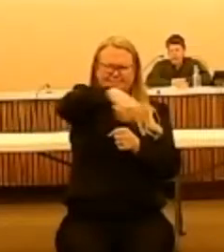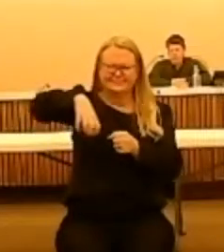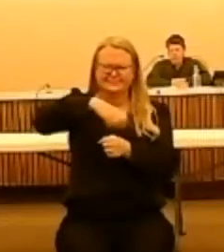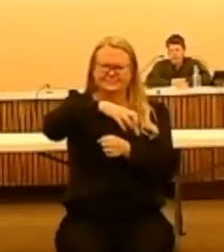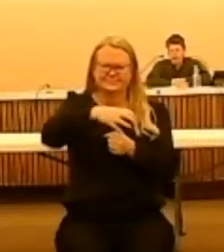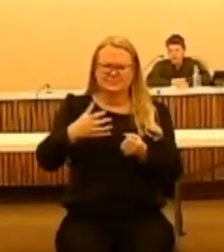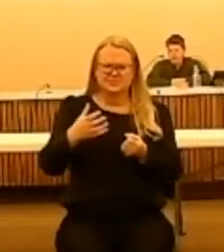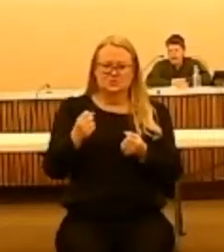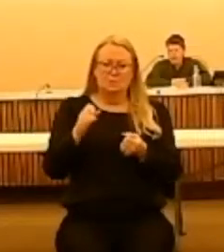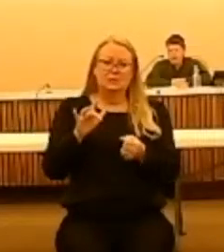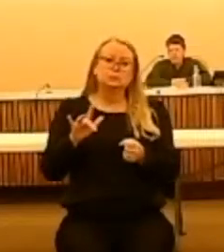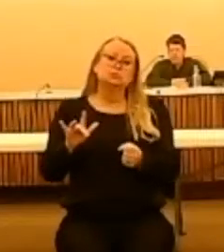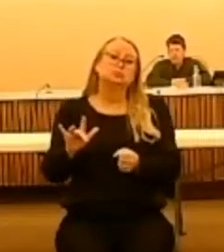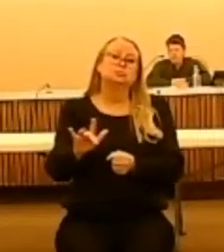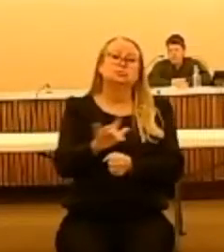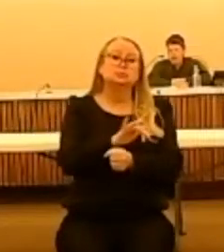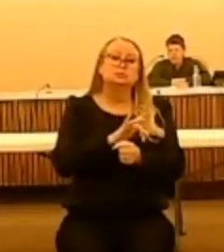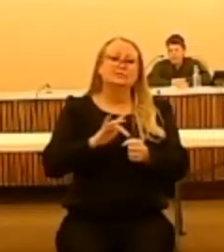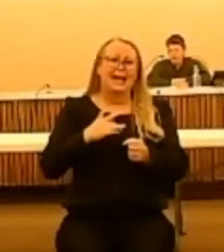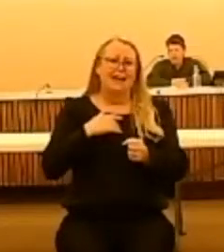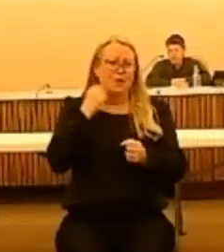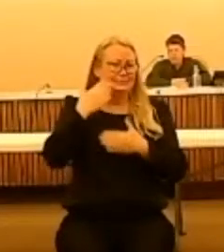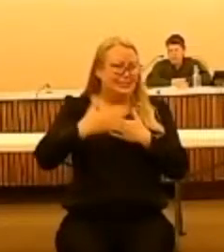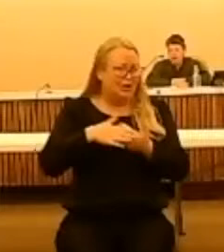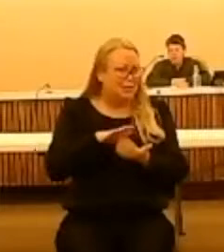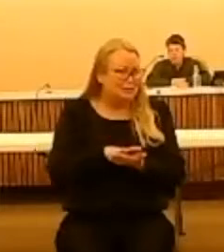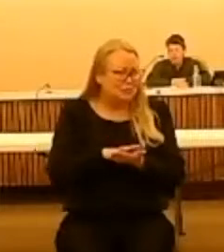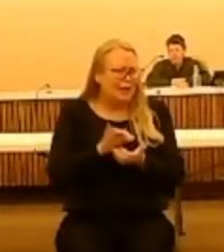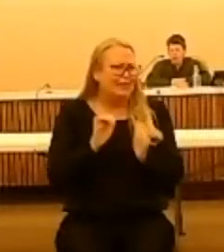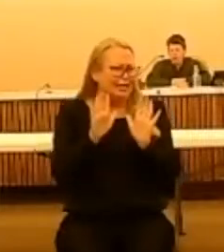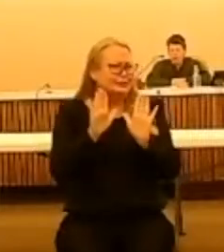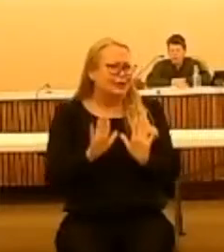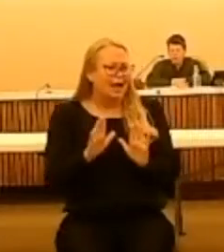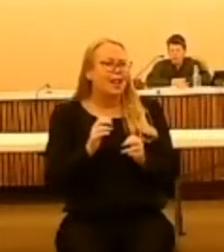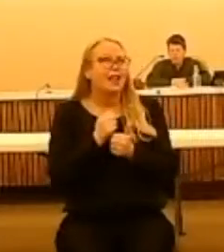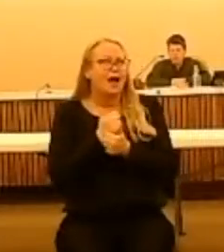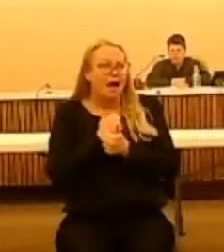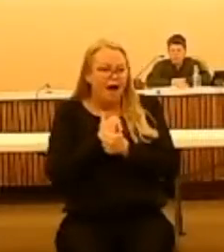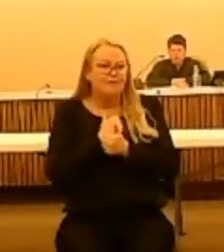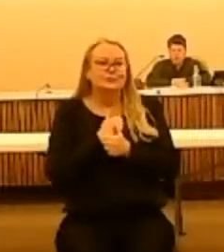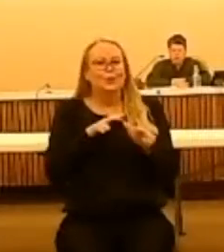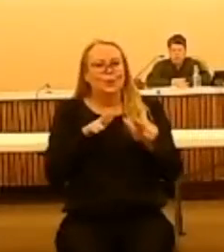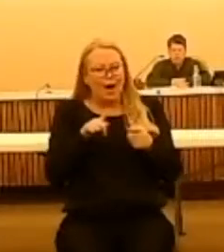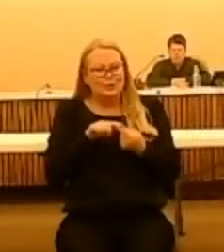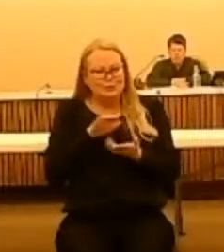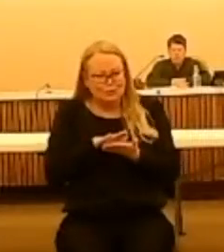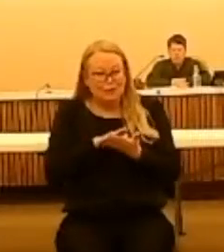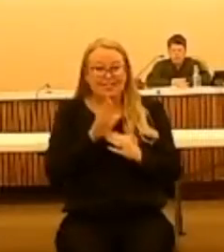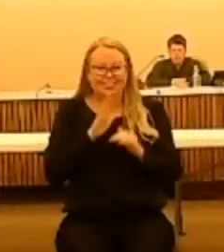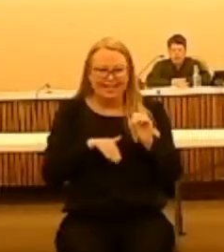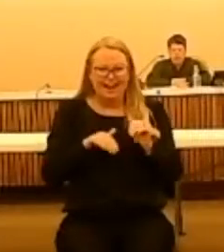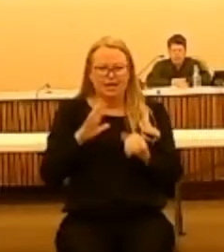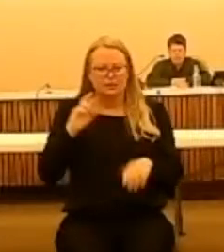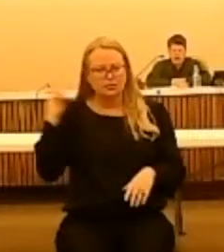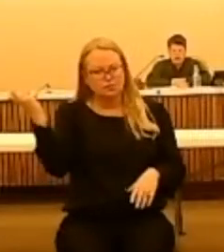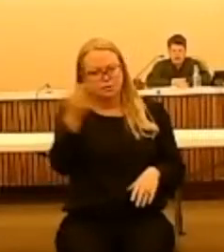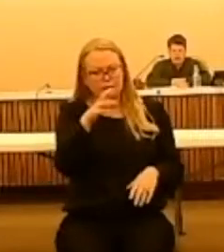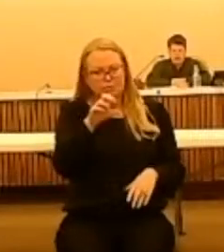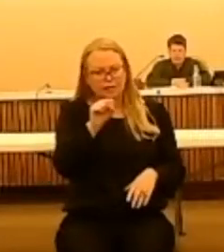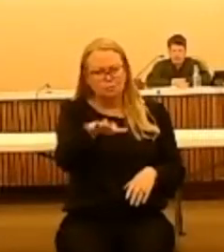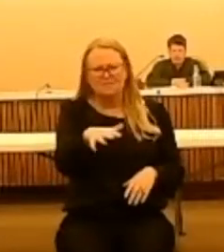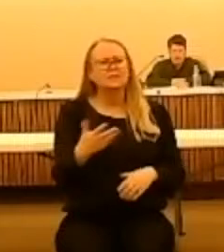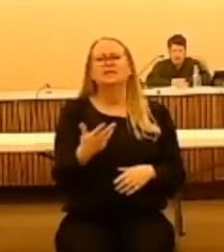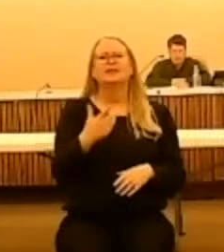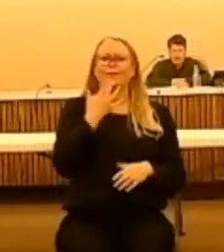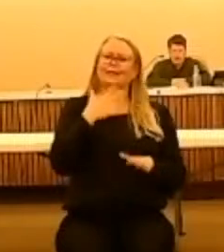I don't see that as a negative. I see that as a positive. A lot of people want to be within walking distance of the schools. There would be enough space,